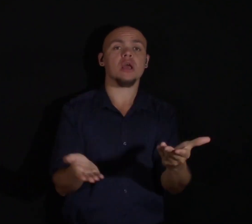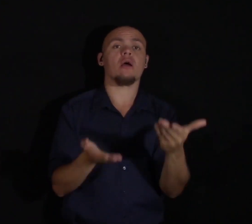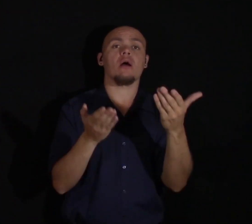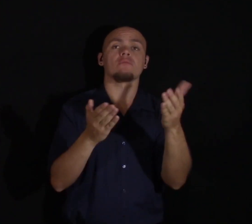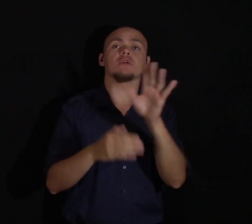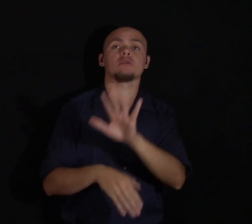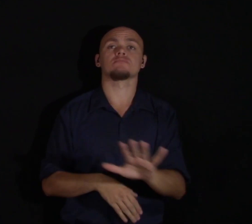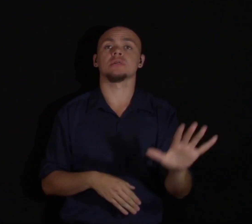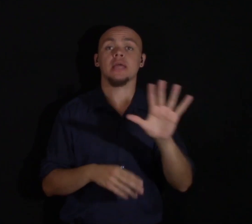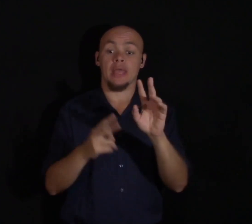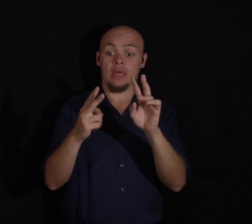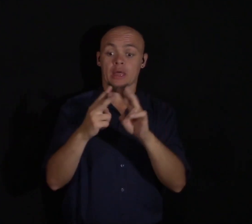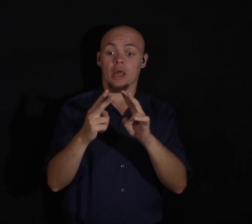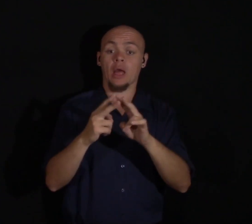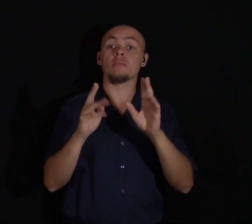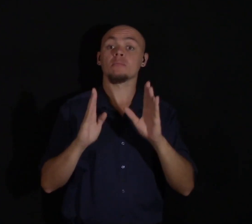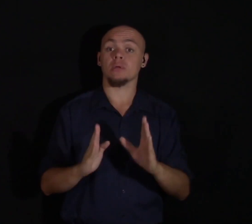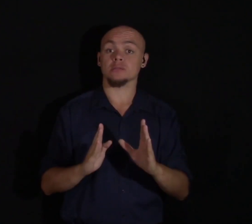as often as they like,